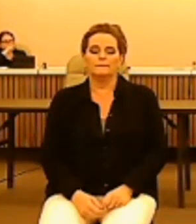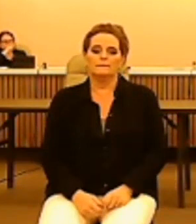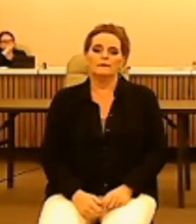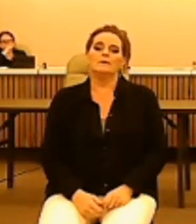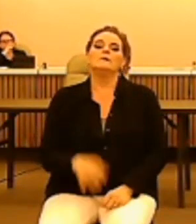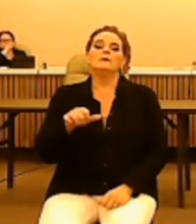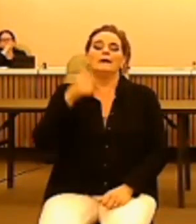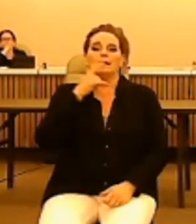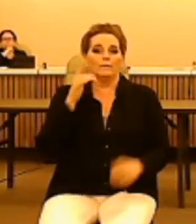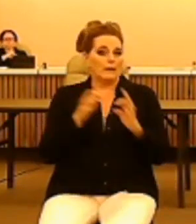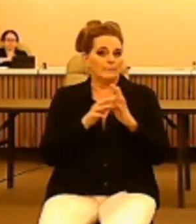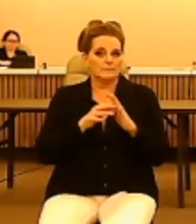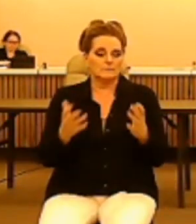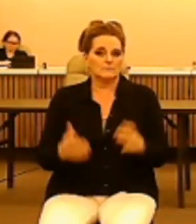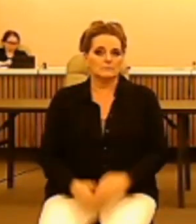Any other comments?